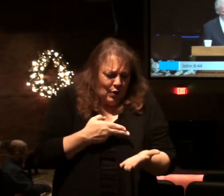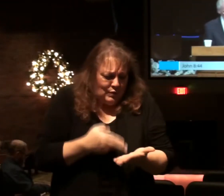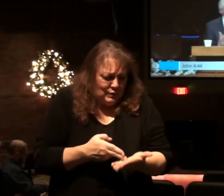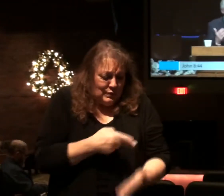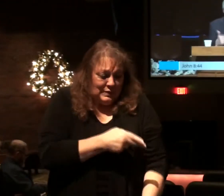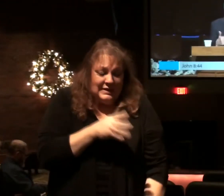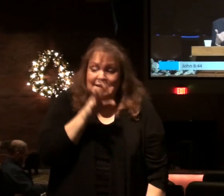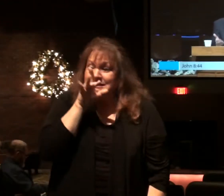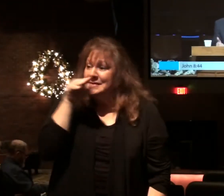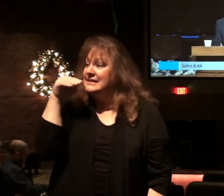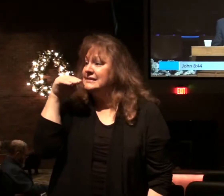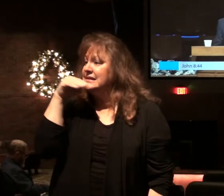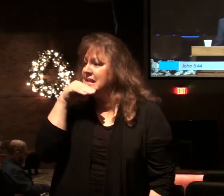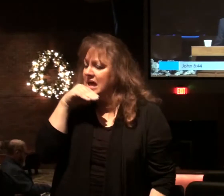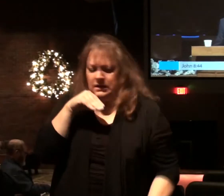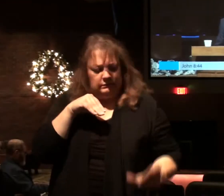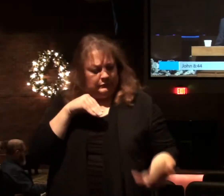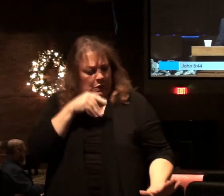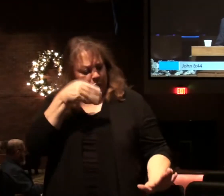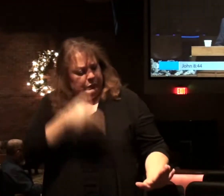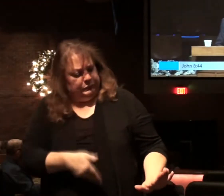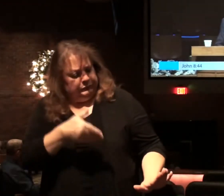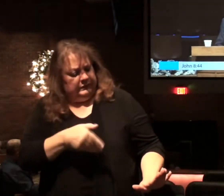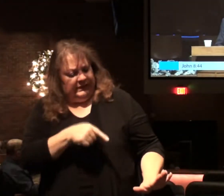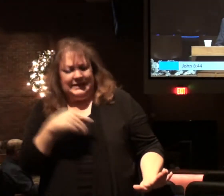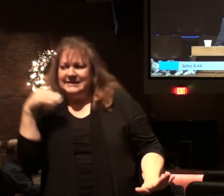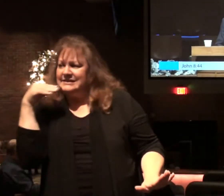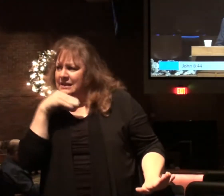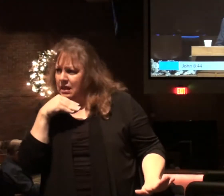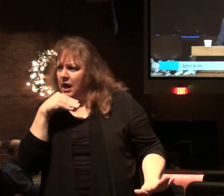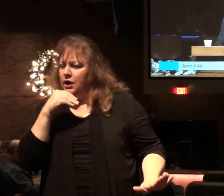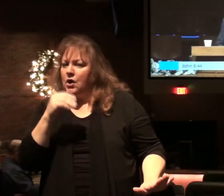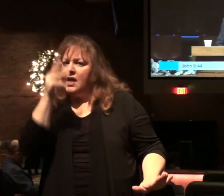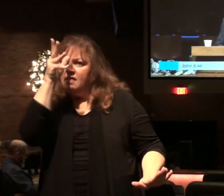a lie, he speaks of his own nature, for he is a liar and the